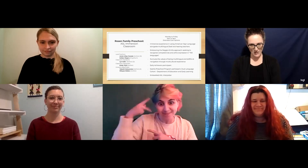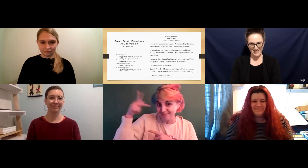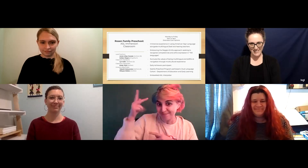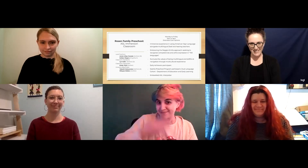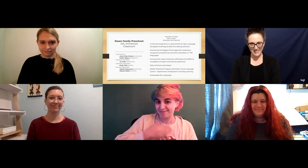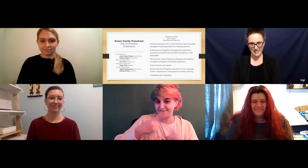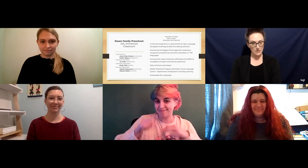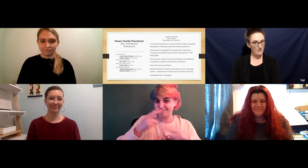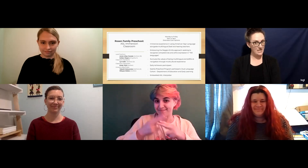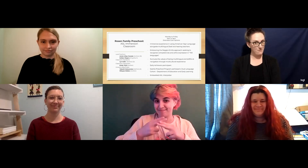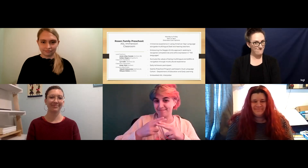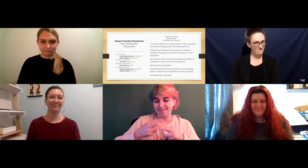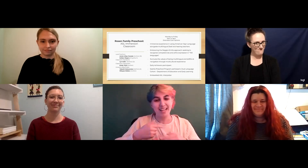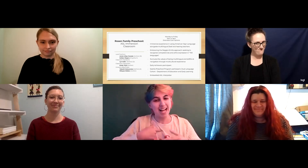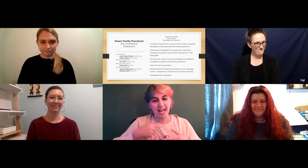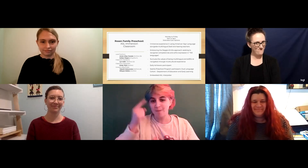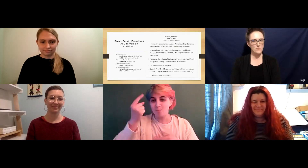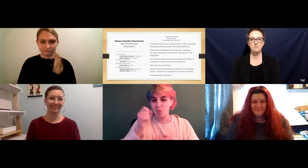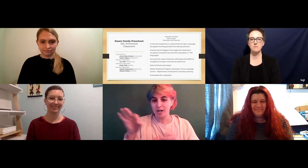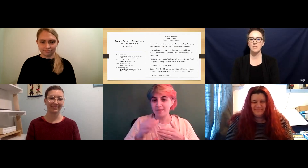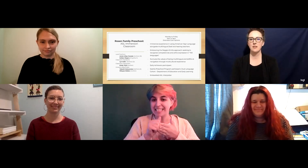Rogers. This is my sign name.